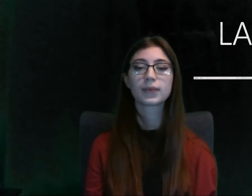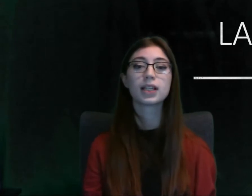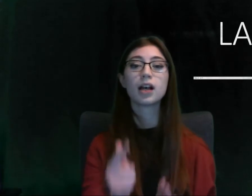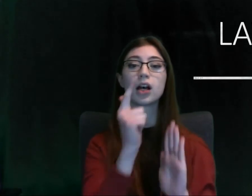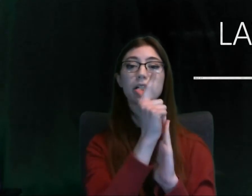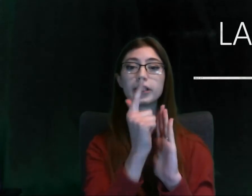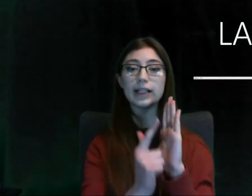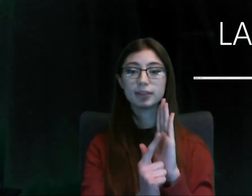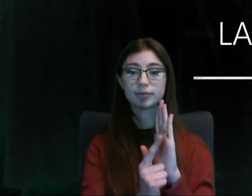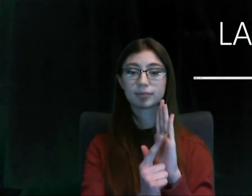law,